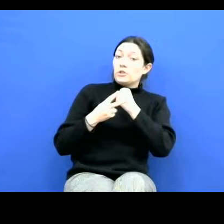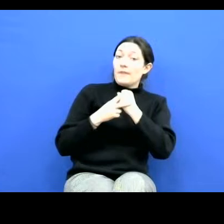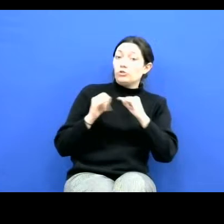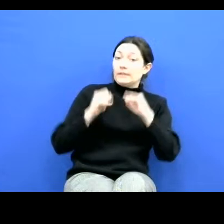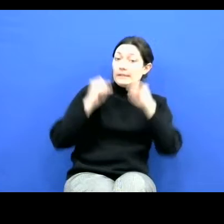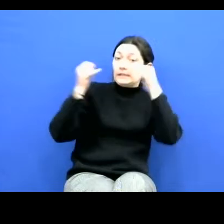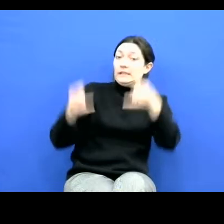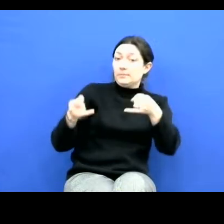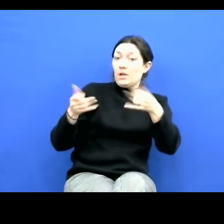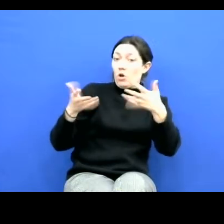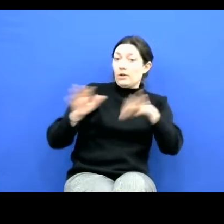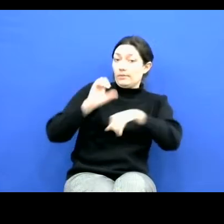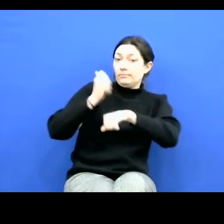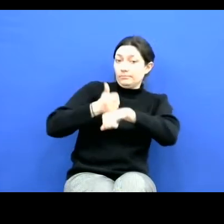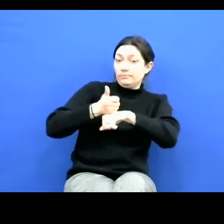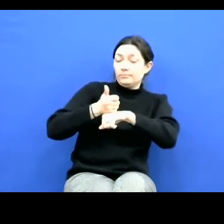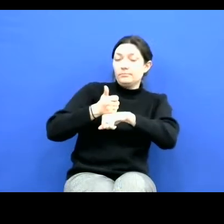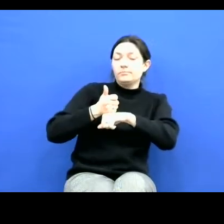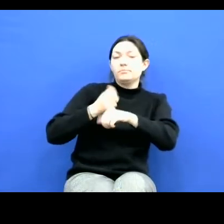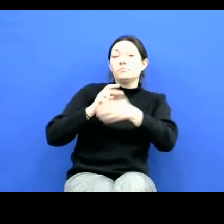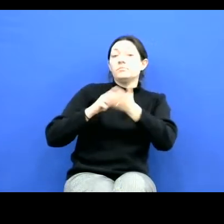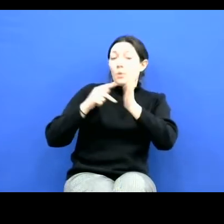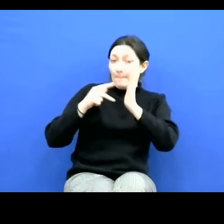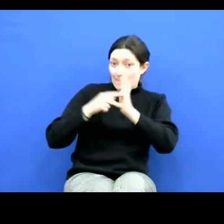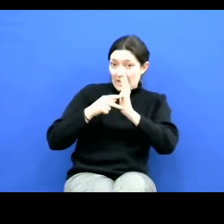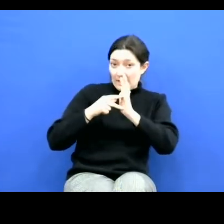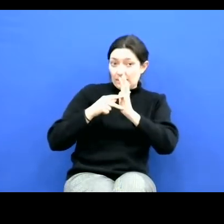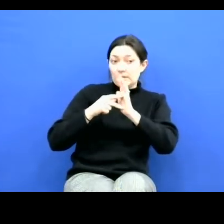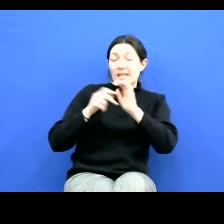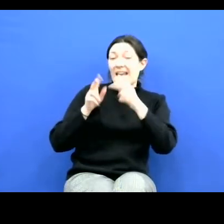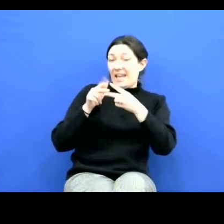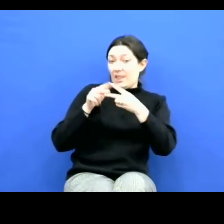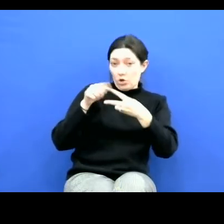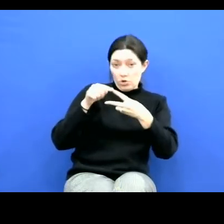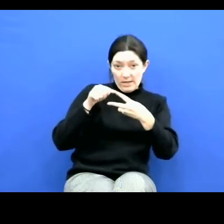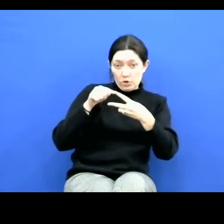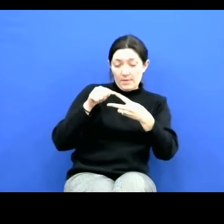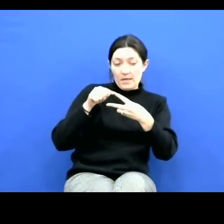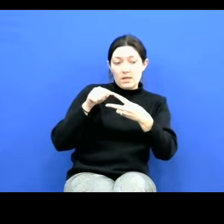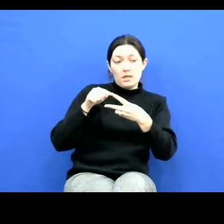there, it either has to be